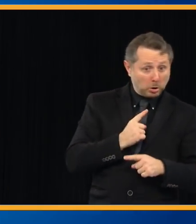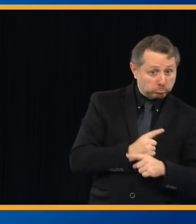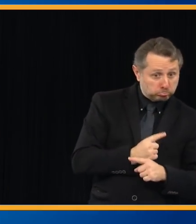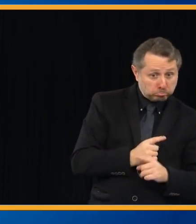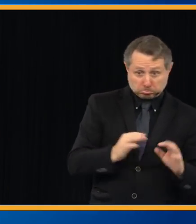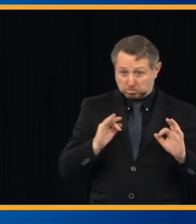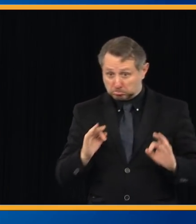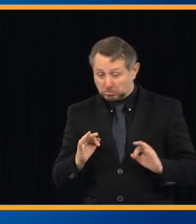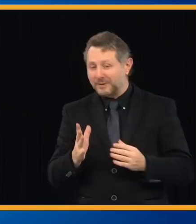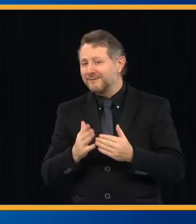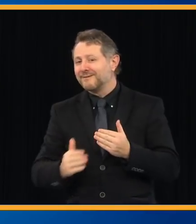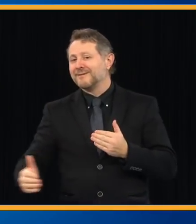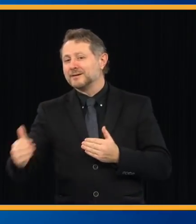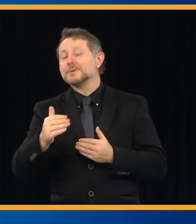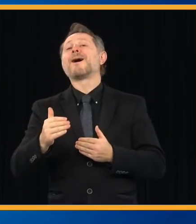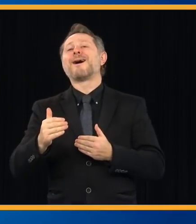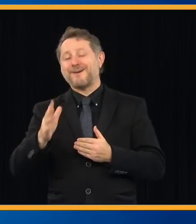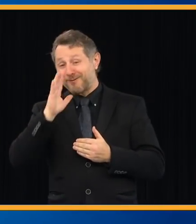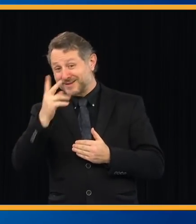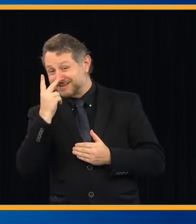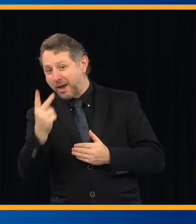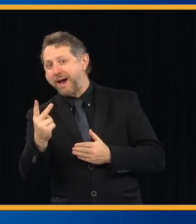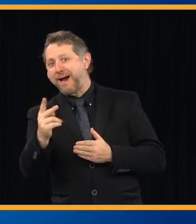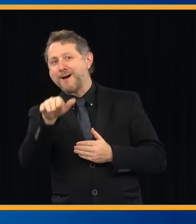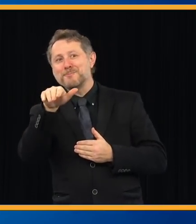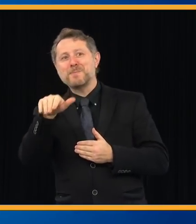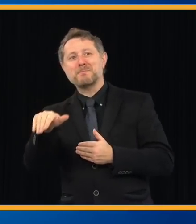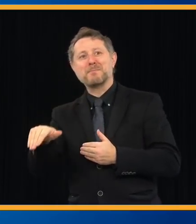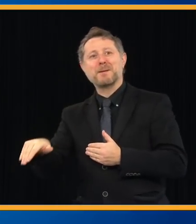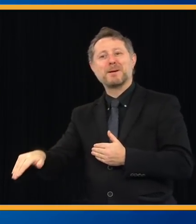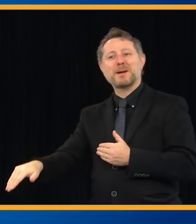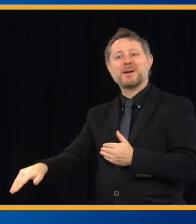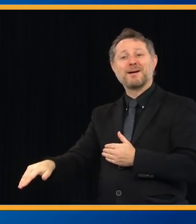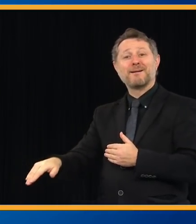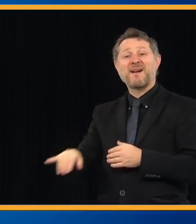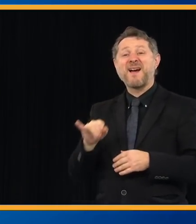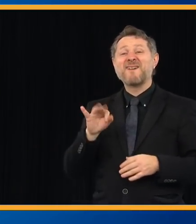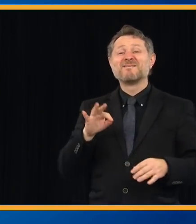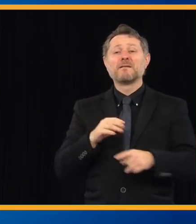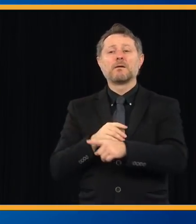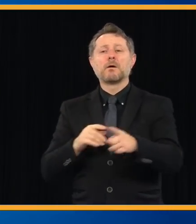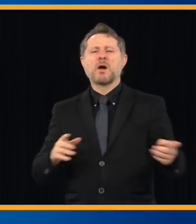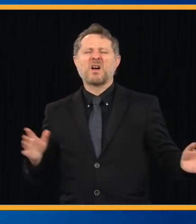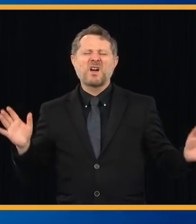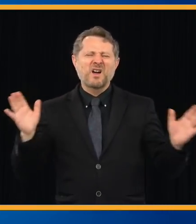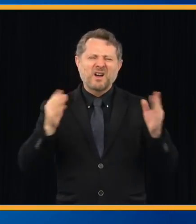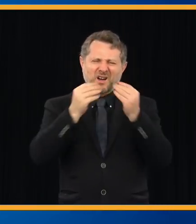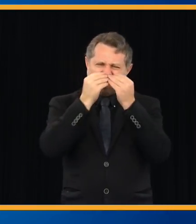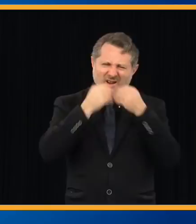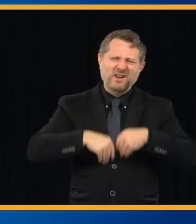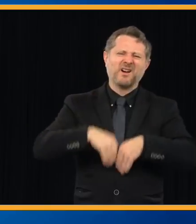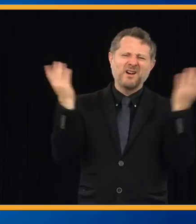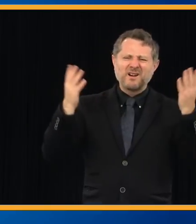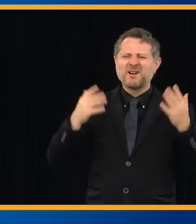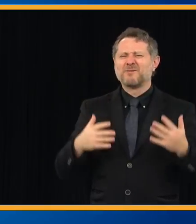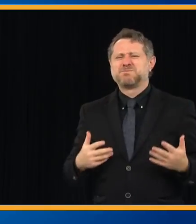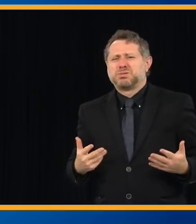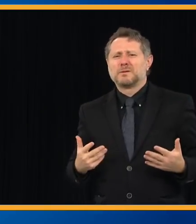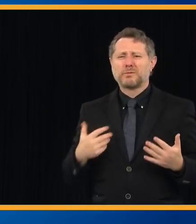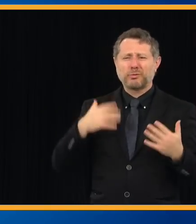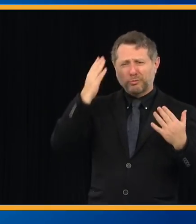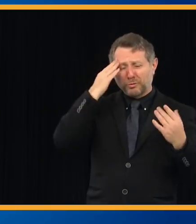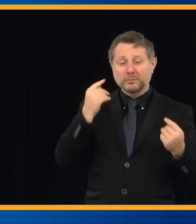rate of infection 3 days from now. You tell me how we behave today, I'll tell you the number of people who walk into a